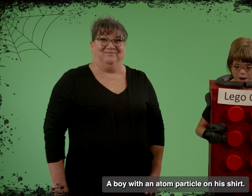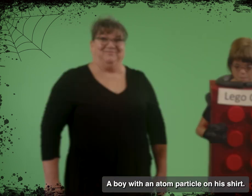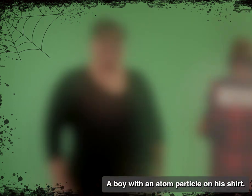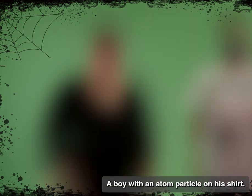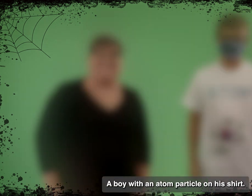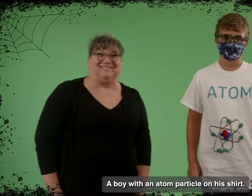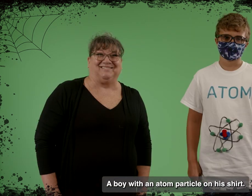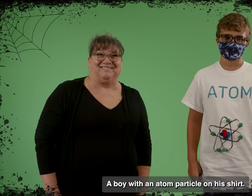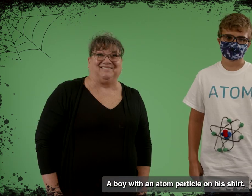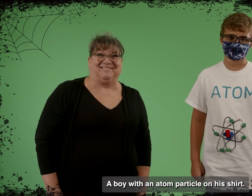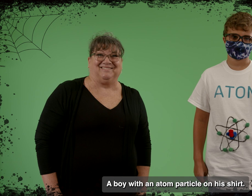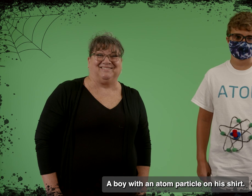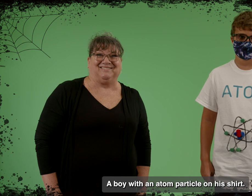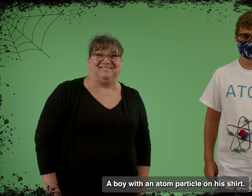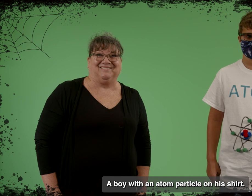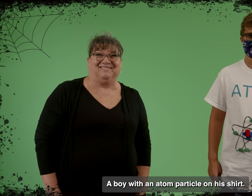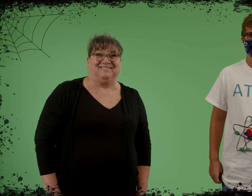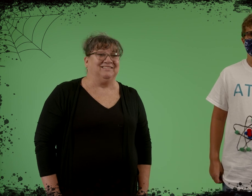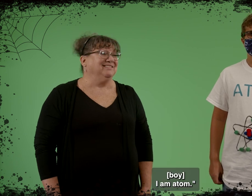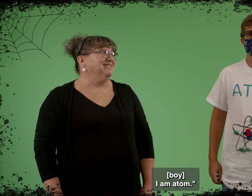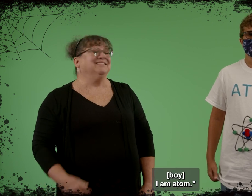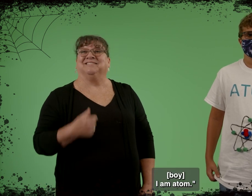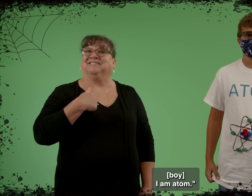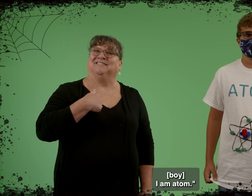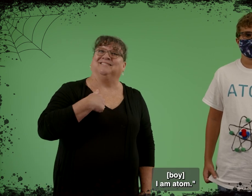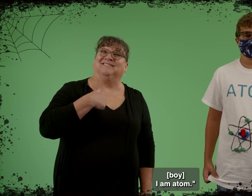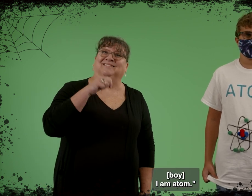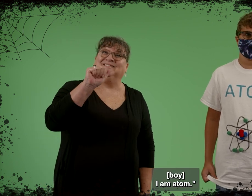A boy with an atom particle on his shirt. I am Atom.